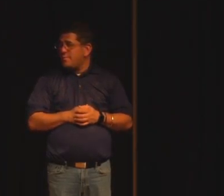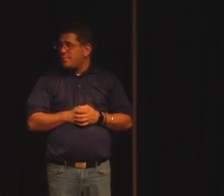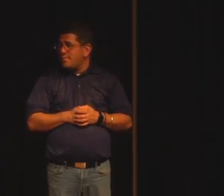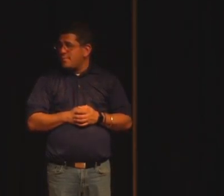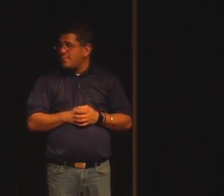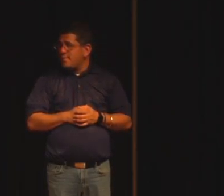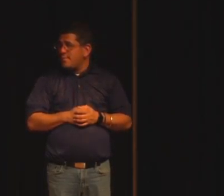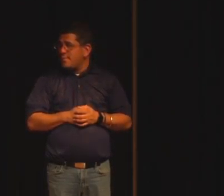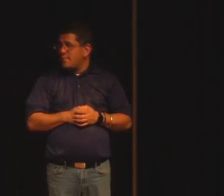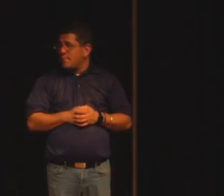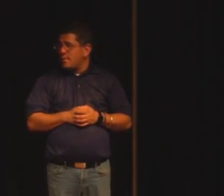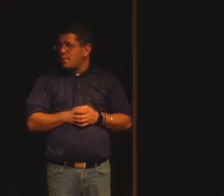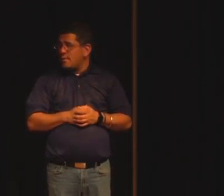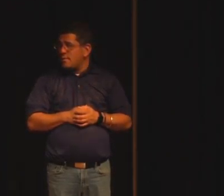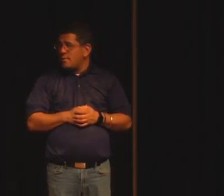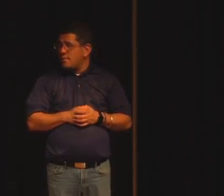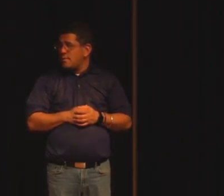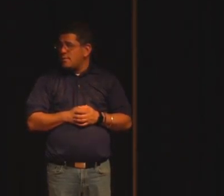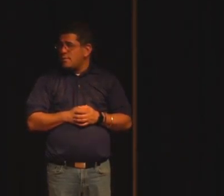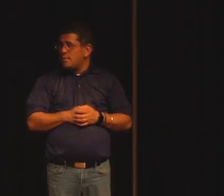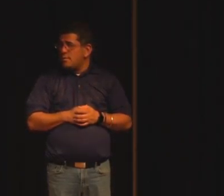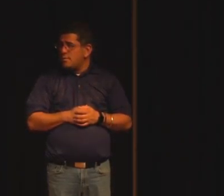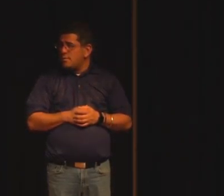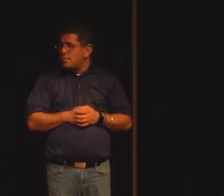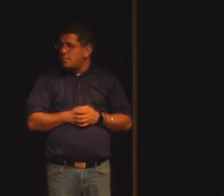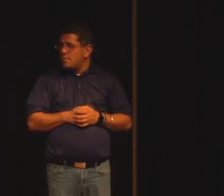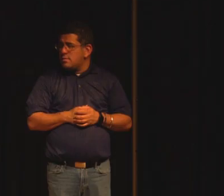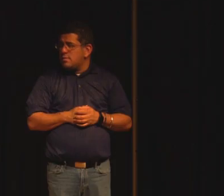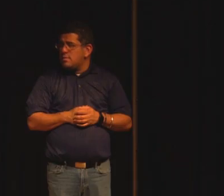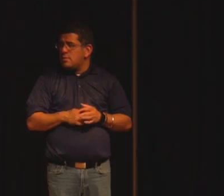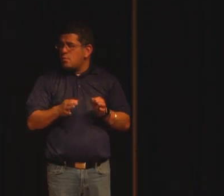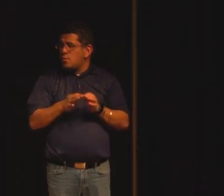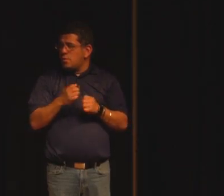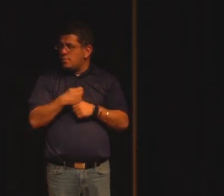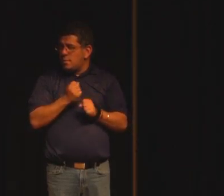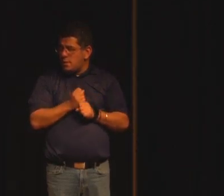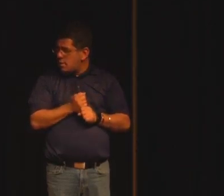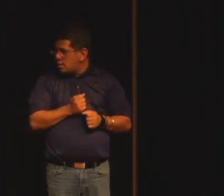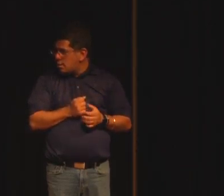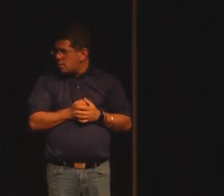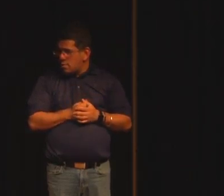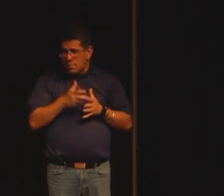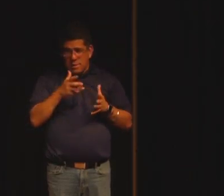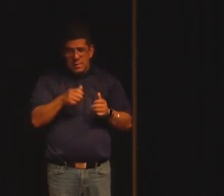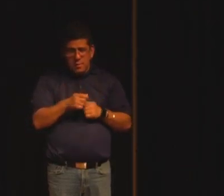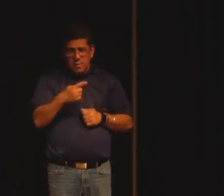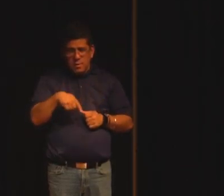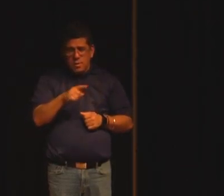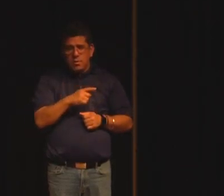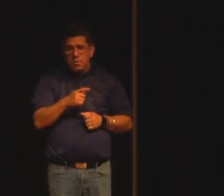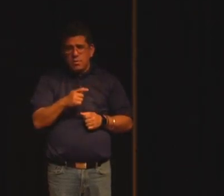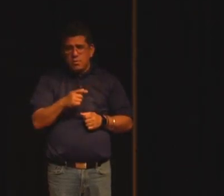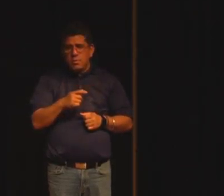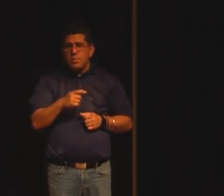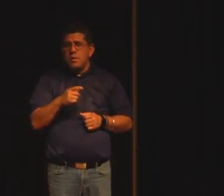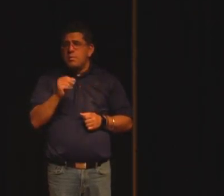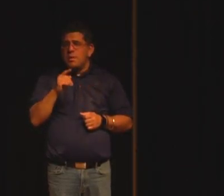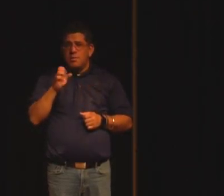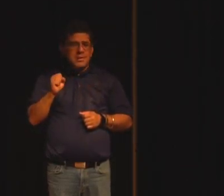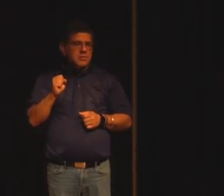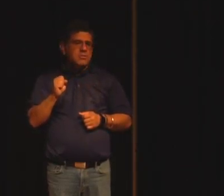then finally, the point that I think is worth making and worth leaving with you is that biometrics is also a